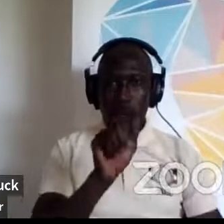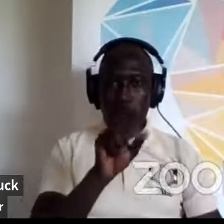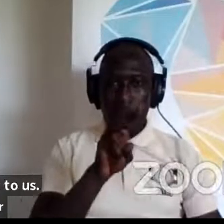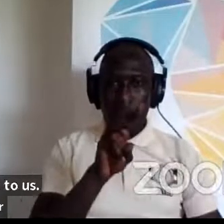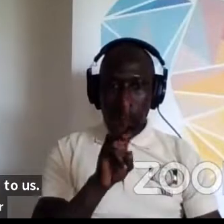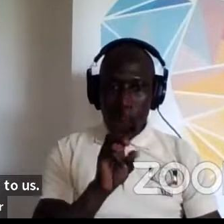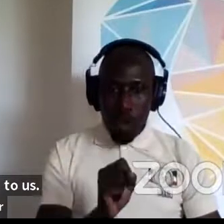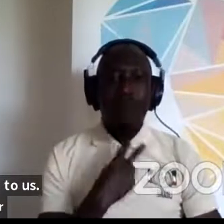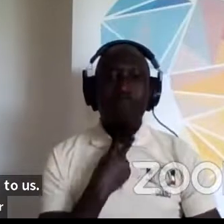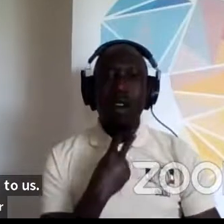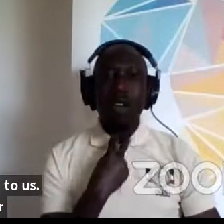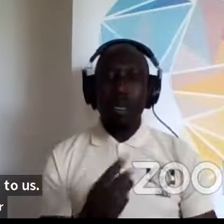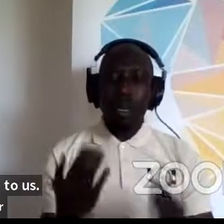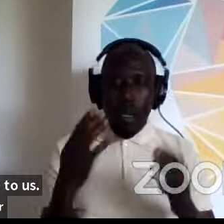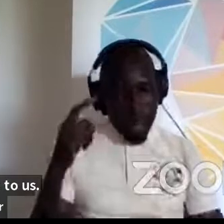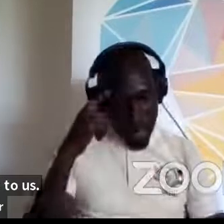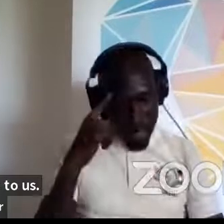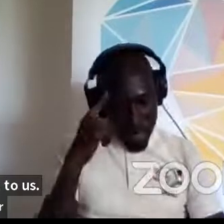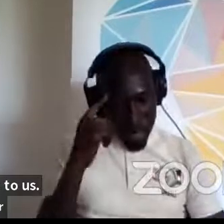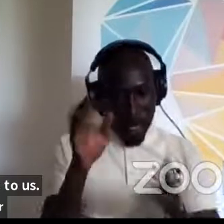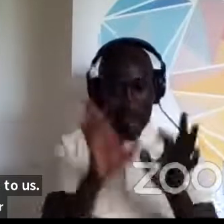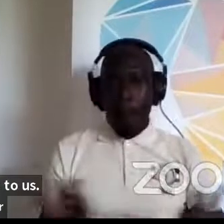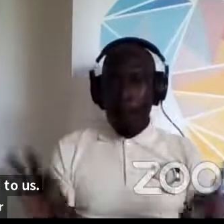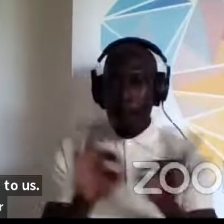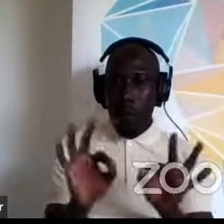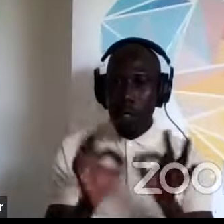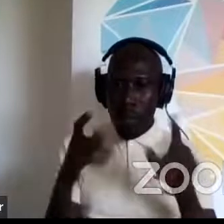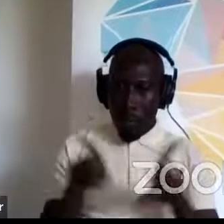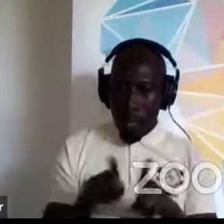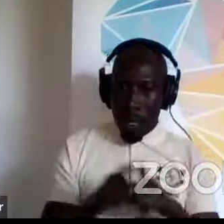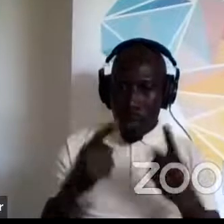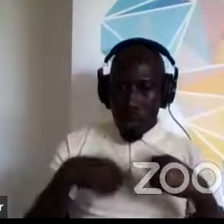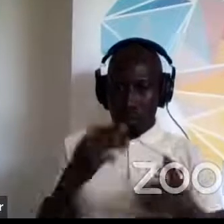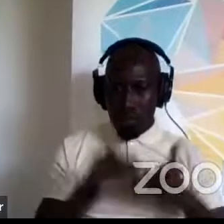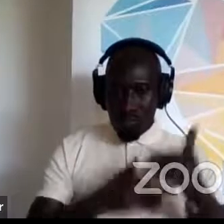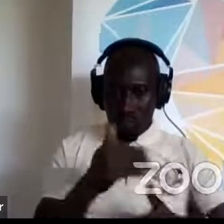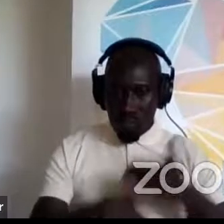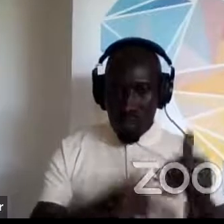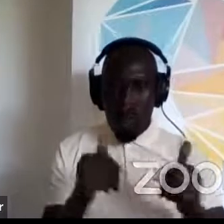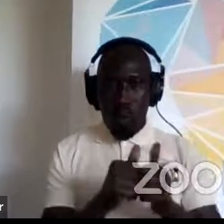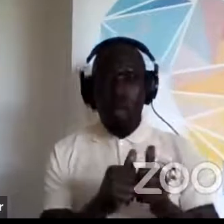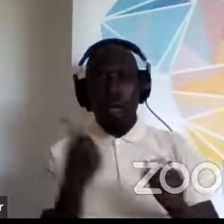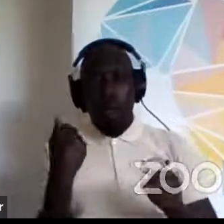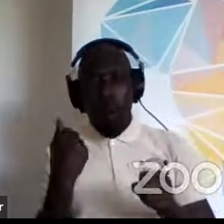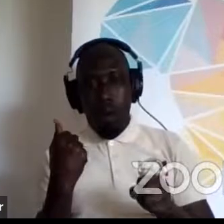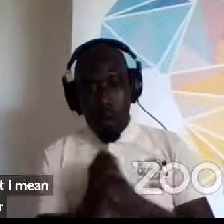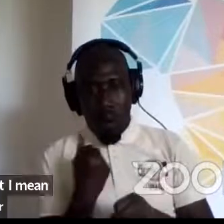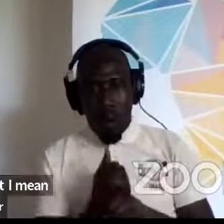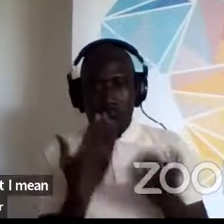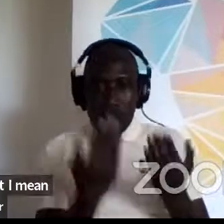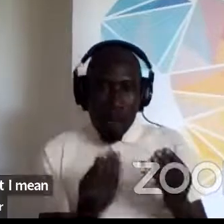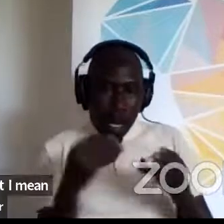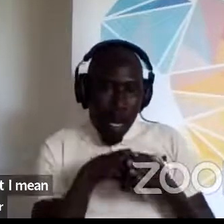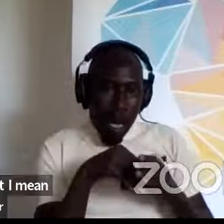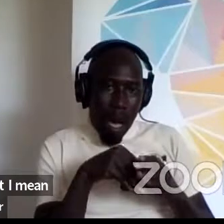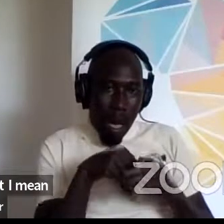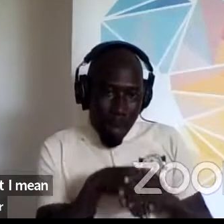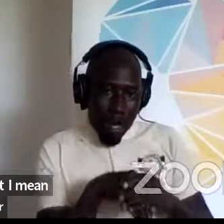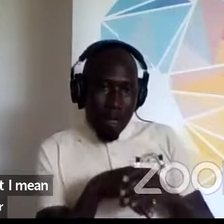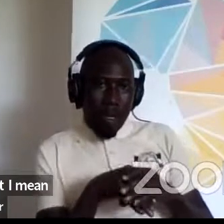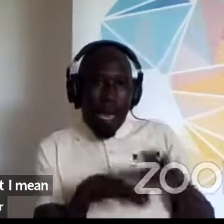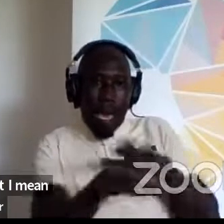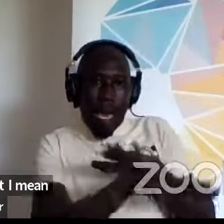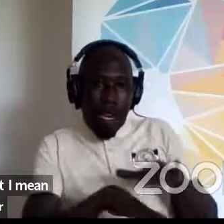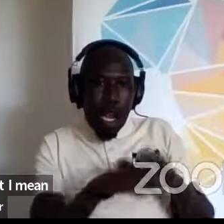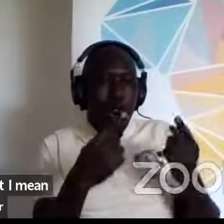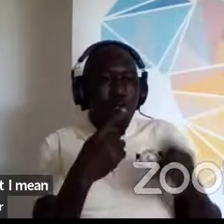for me, I think this is critical. And we shall continue with the war. Now that I'm in the docket, who knows about where